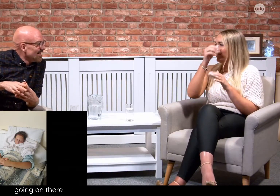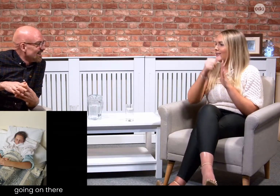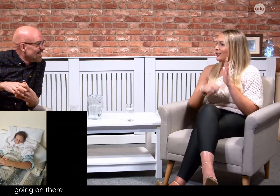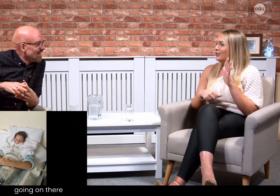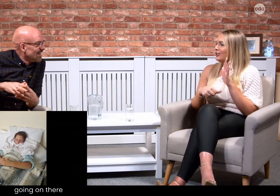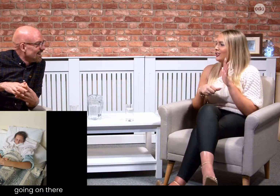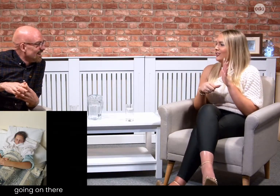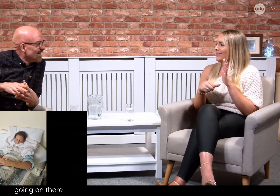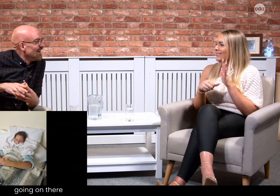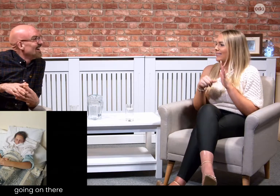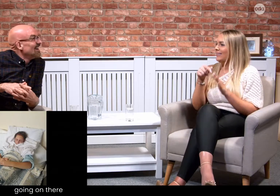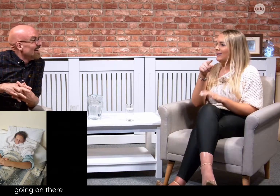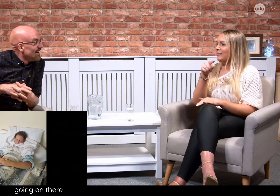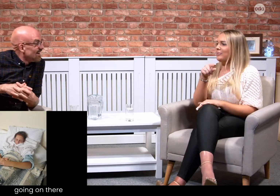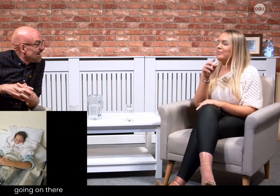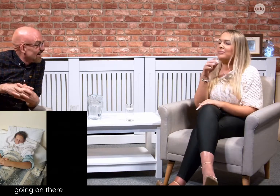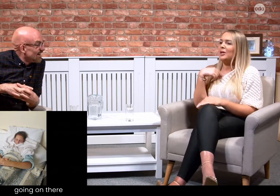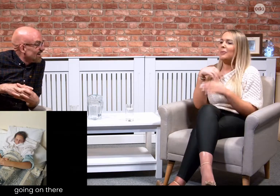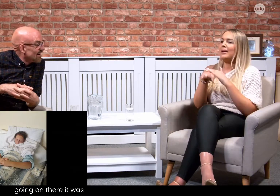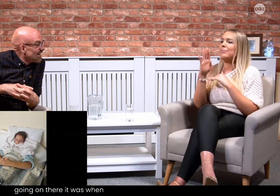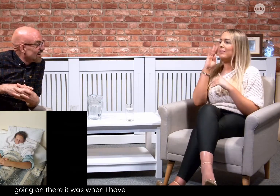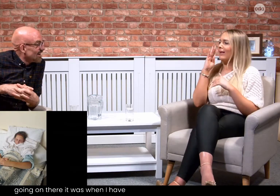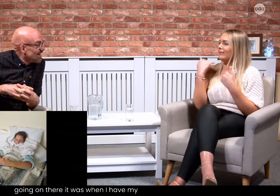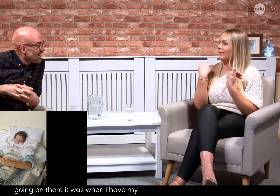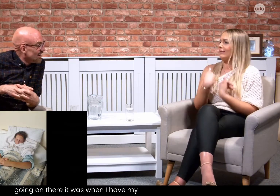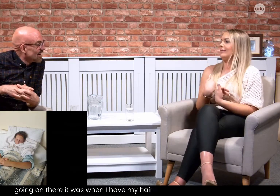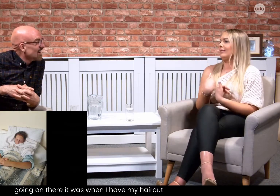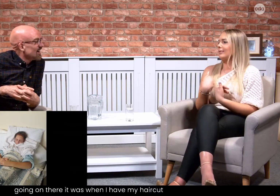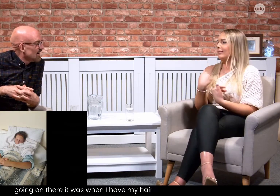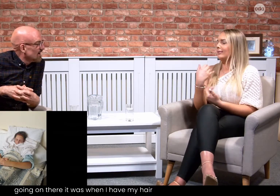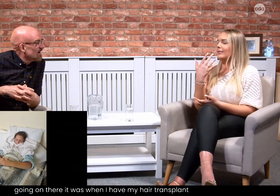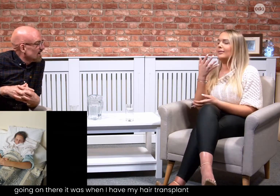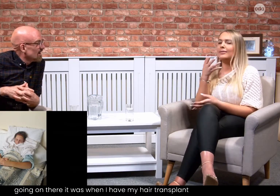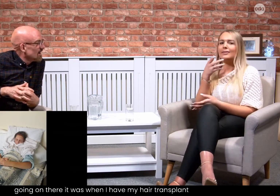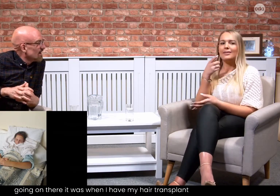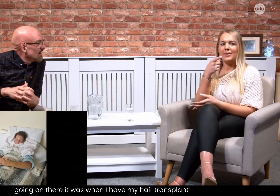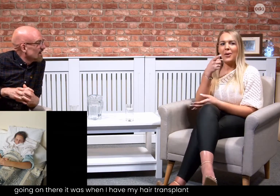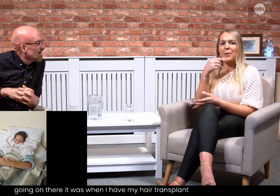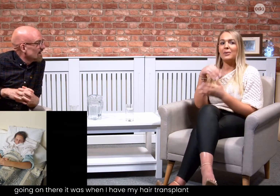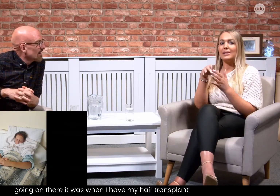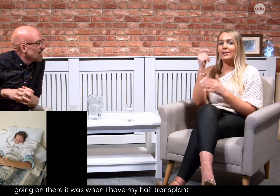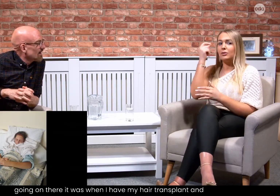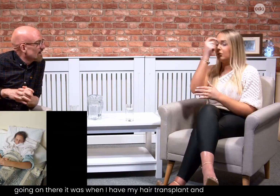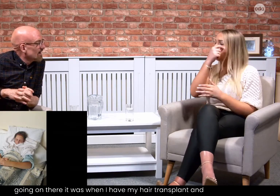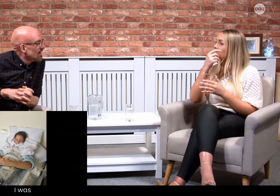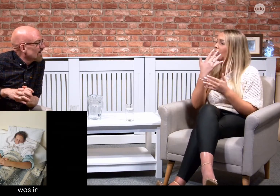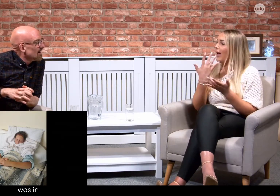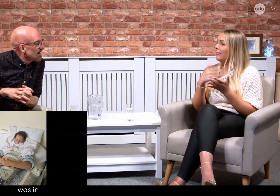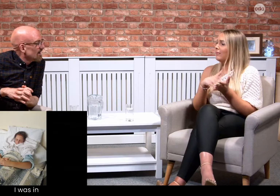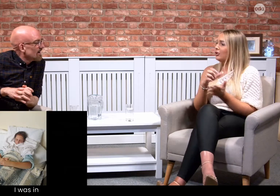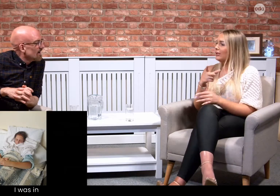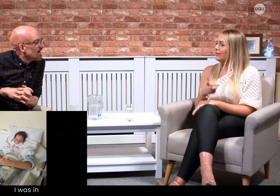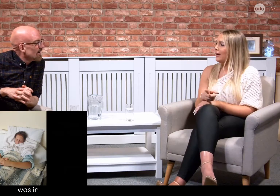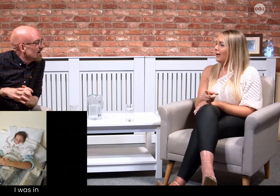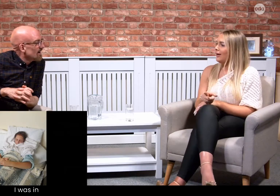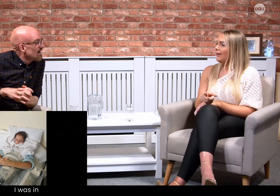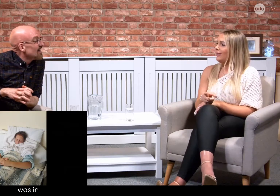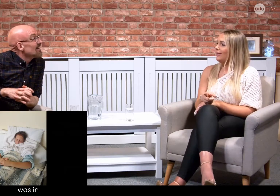So that picture was when I had my hair transplant, and I was in, I was ill mentally, and so I was